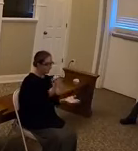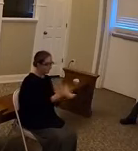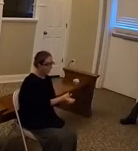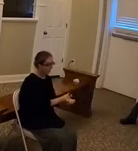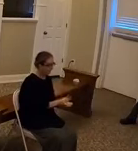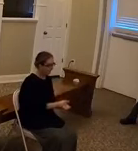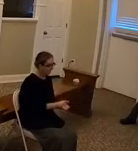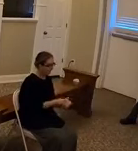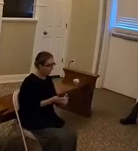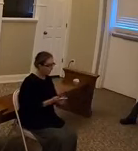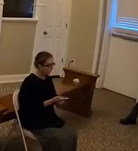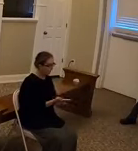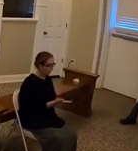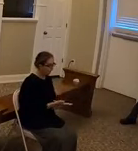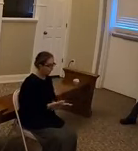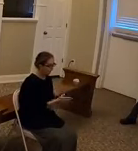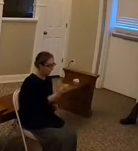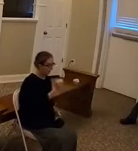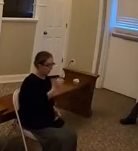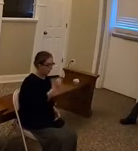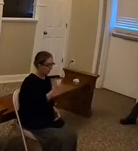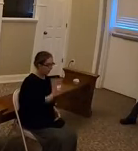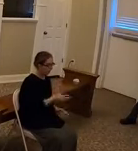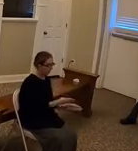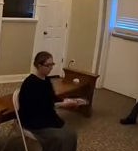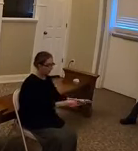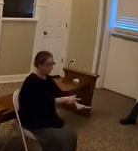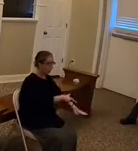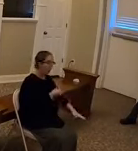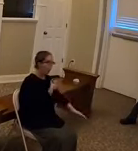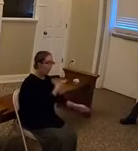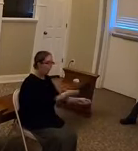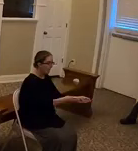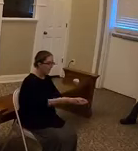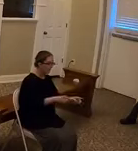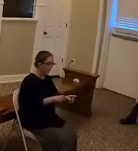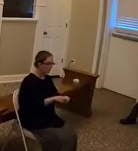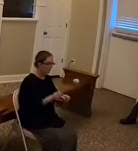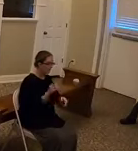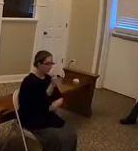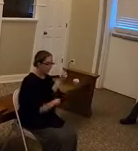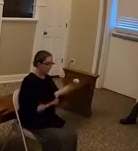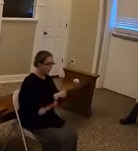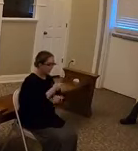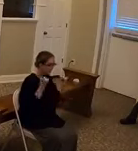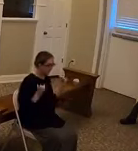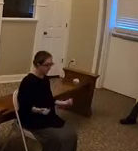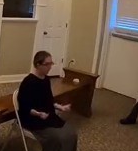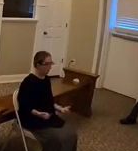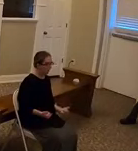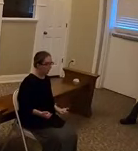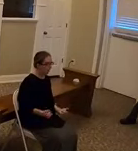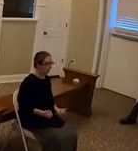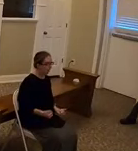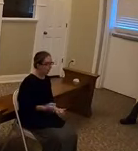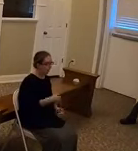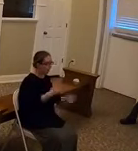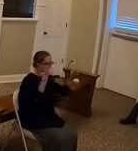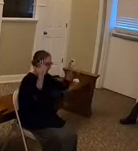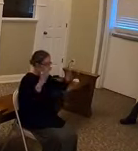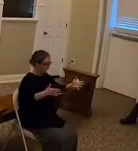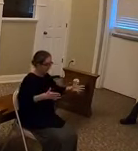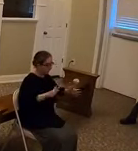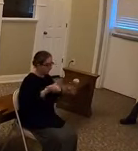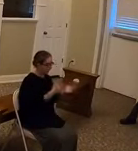Well, then they would go through the court process, and there was a lengthy court process, just like there is today. And when they finally